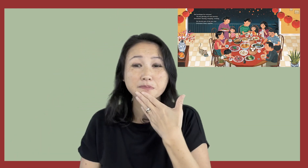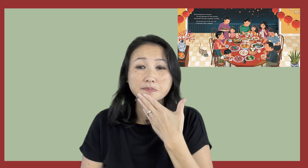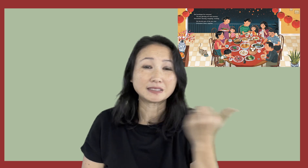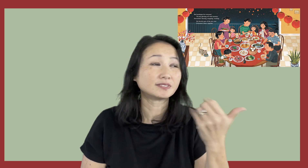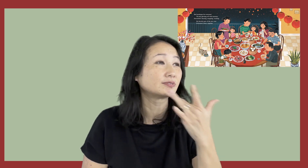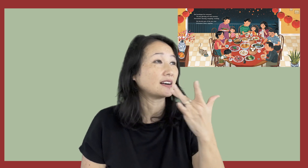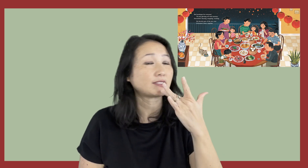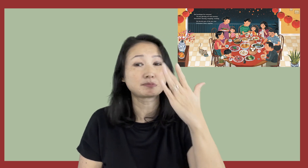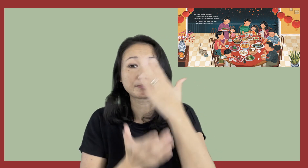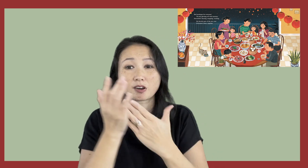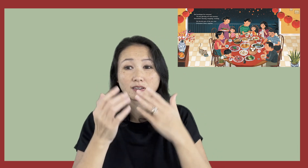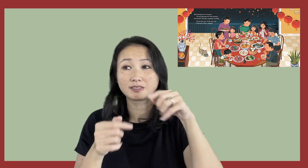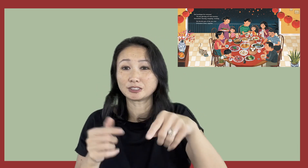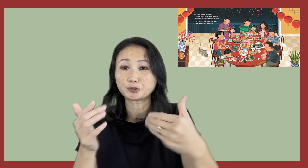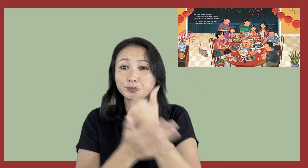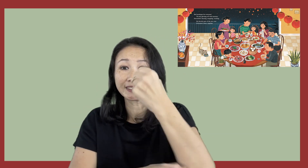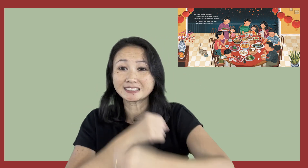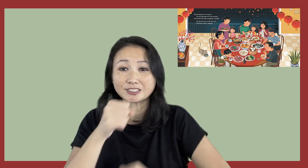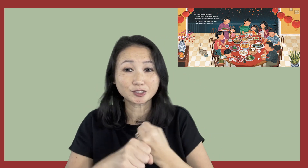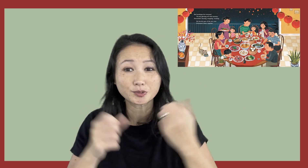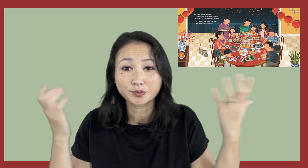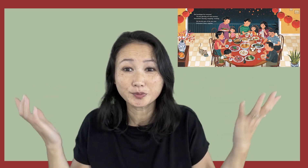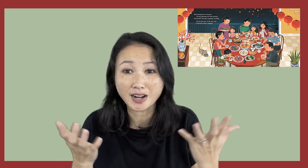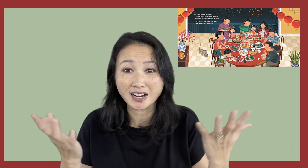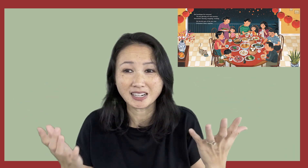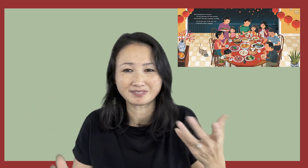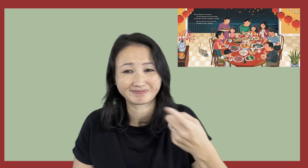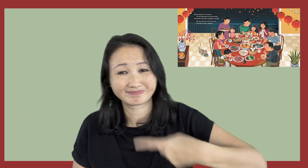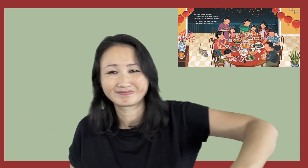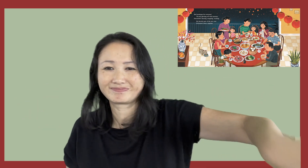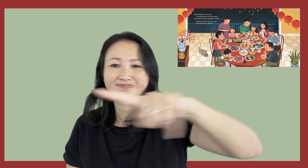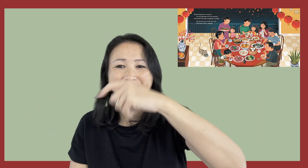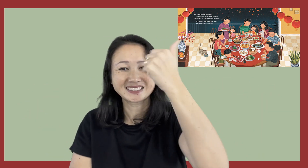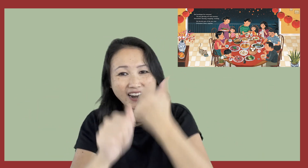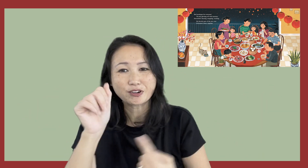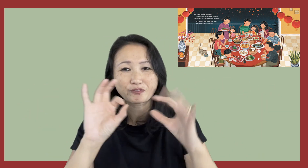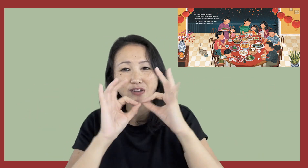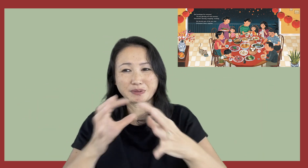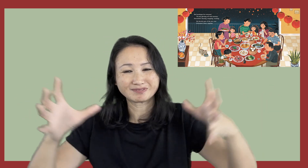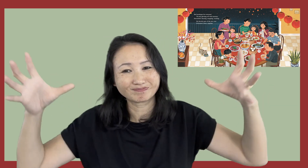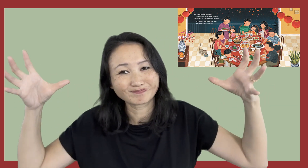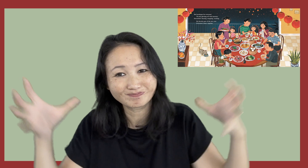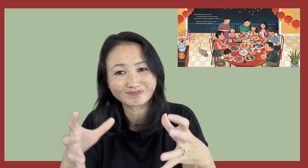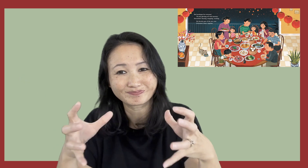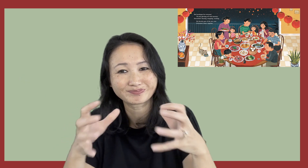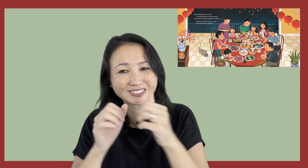My favorite part of the new year, everyone is here, together.